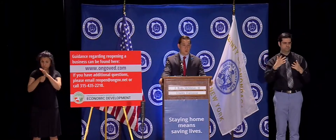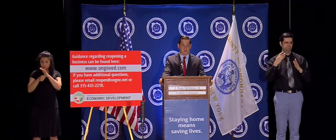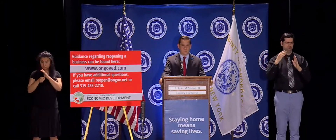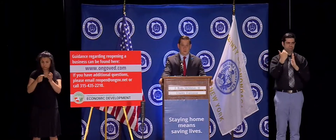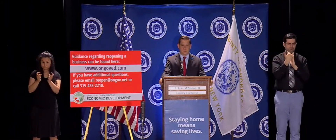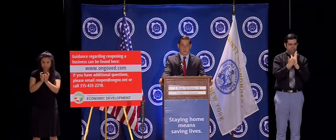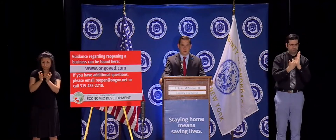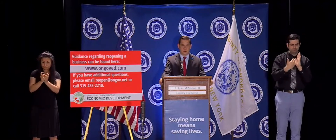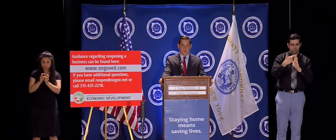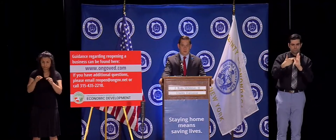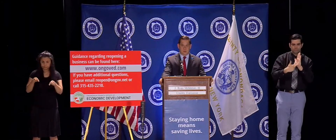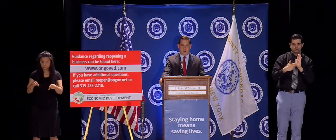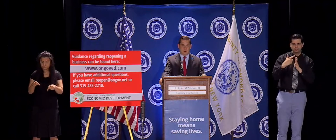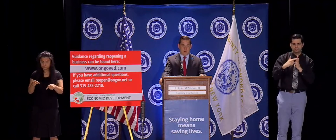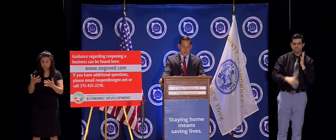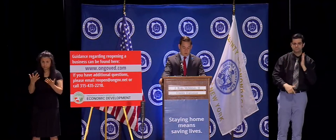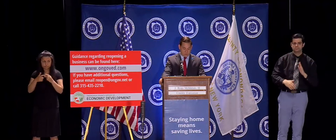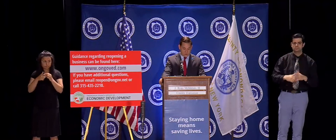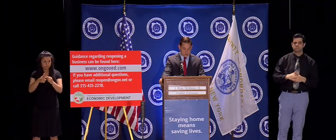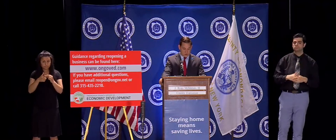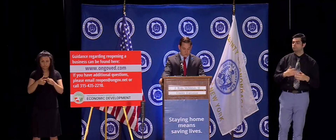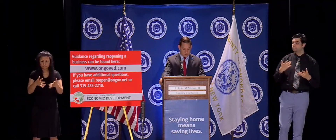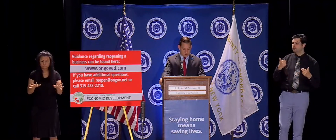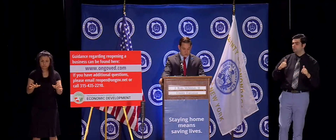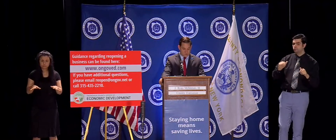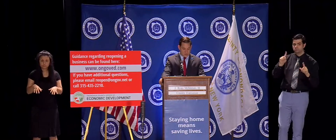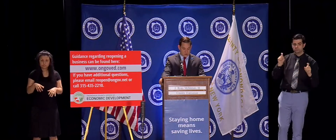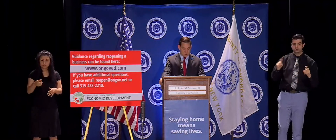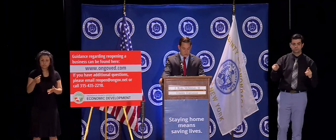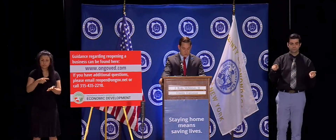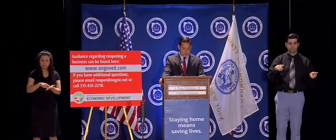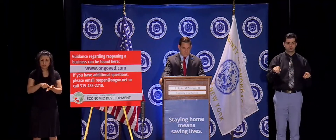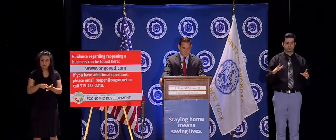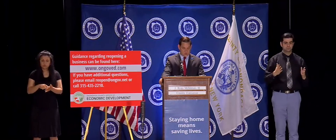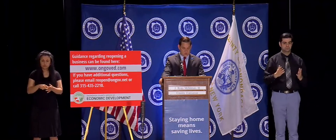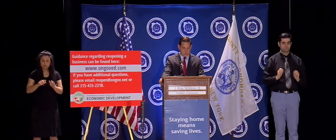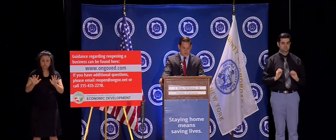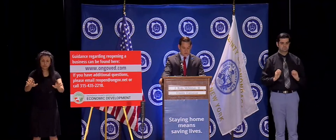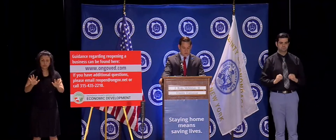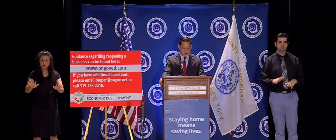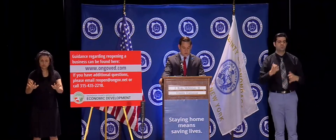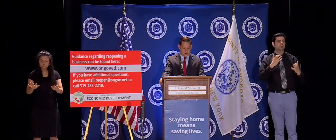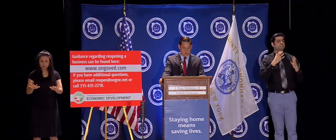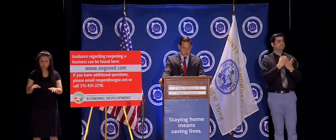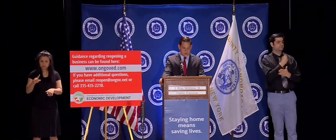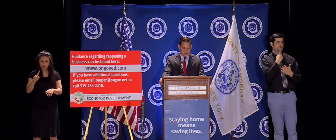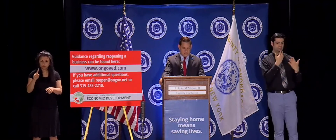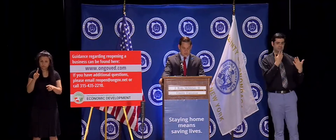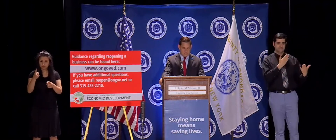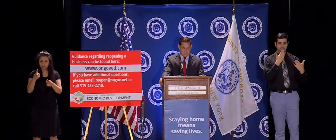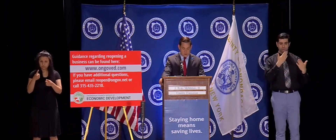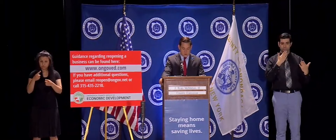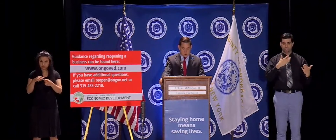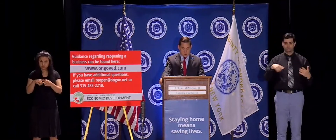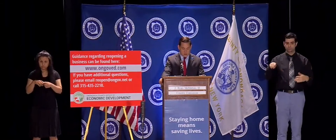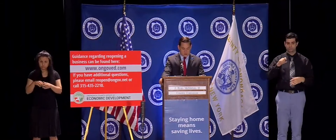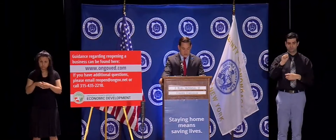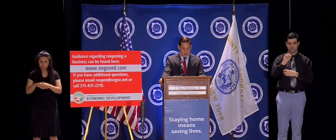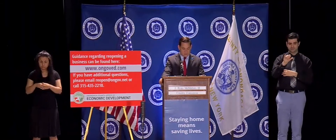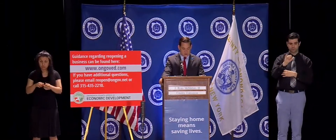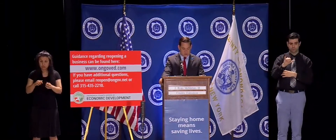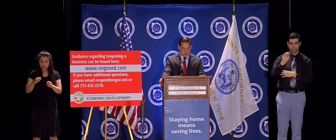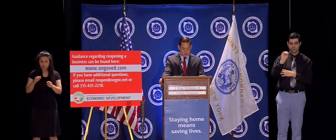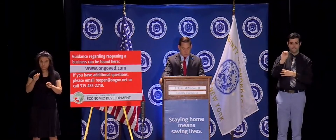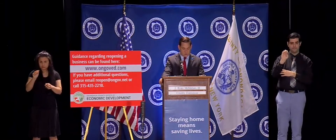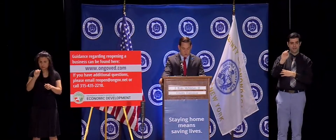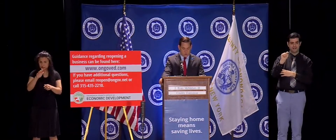Any other questions? Okay, well, I want to start giving you some thank yous. I want to thank the Syracuse Mets and the Dunkin' Donuts team,